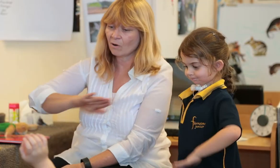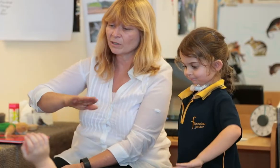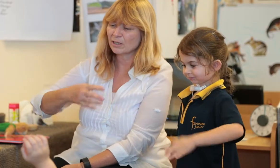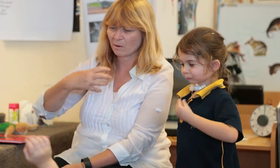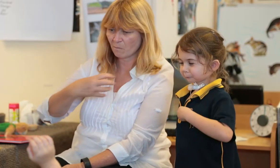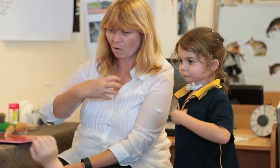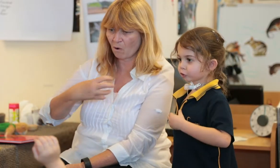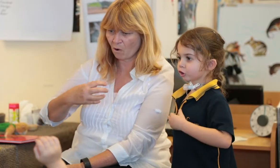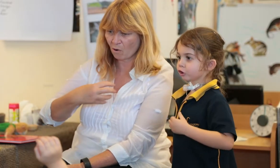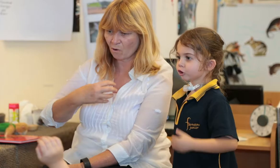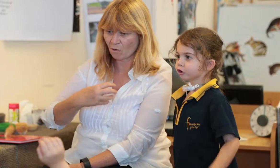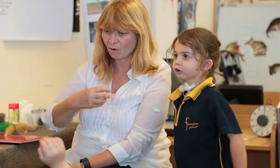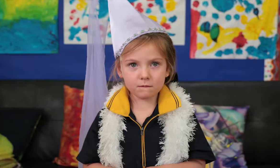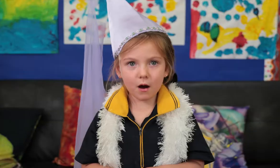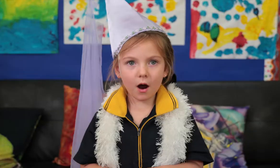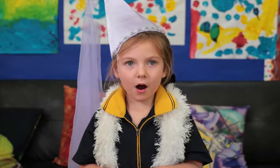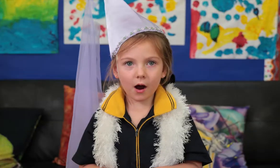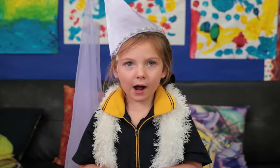with her and talk to her. My